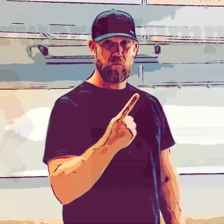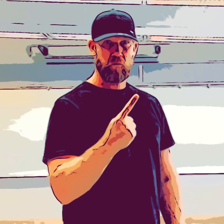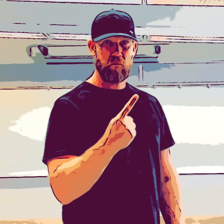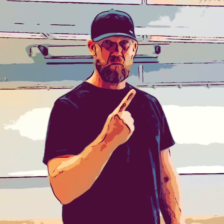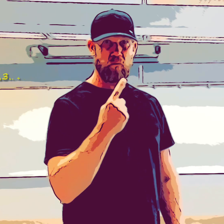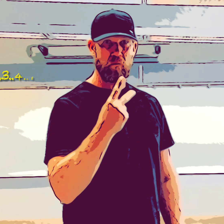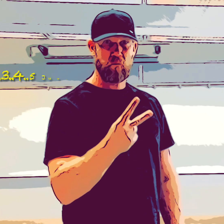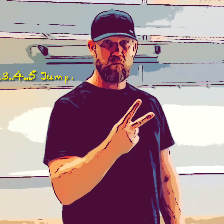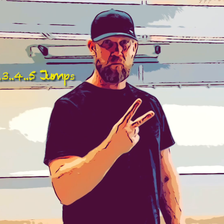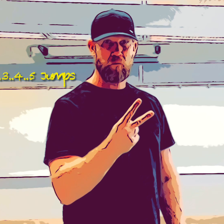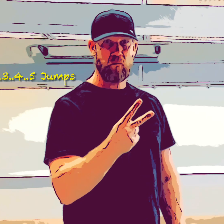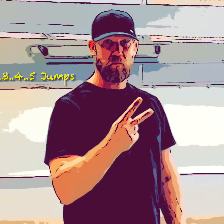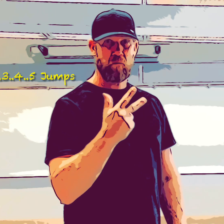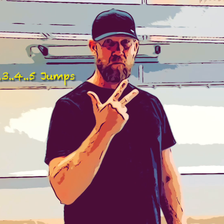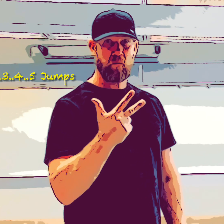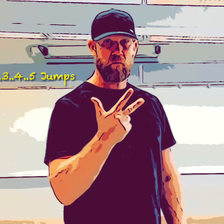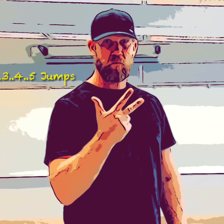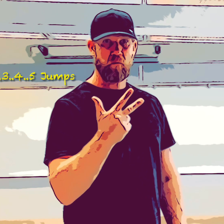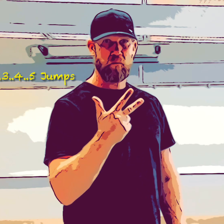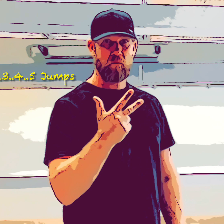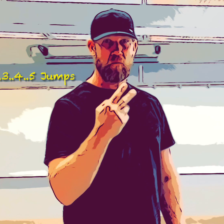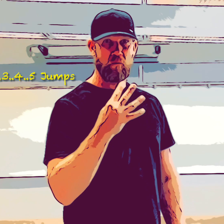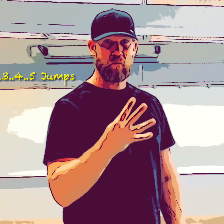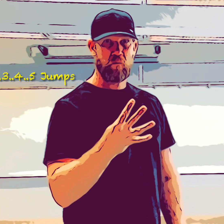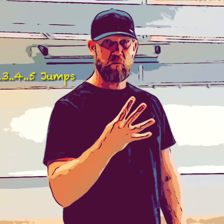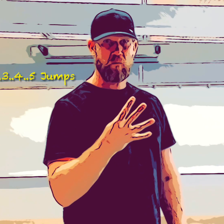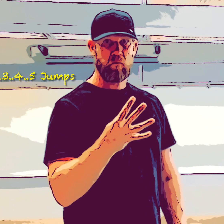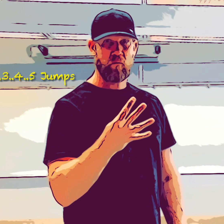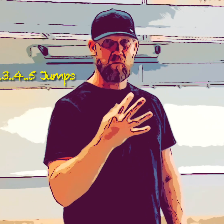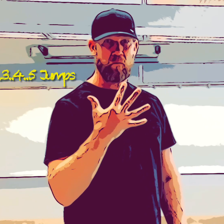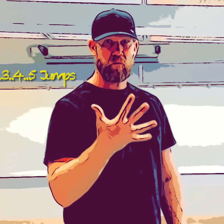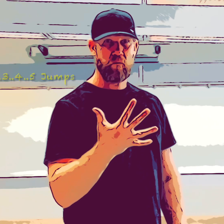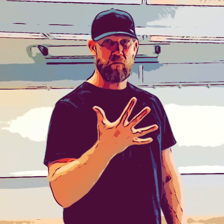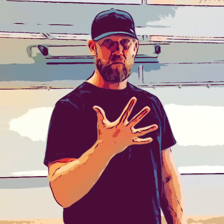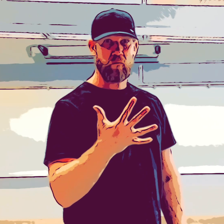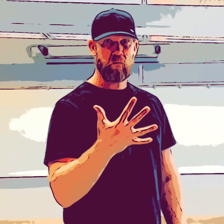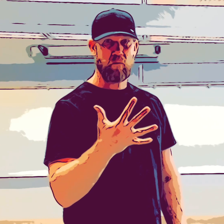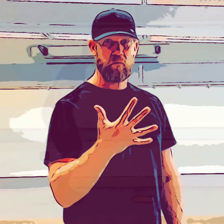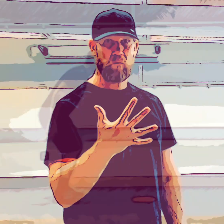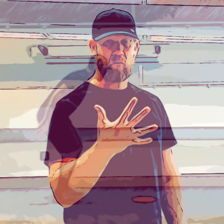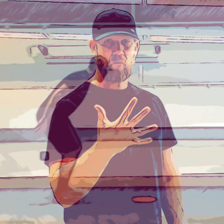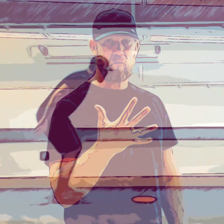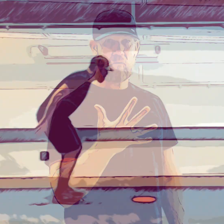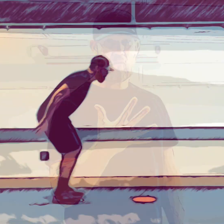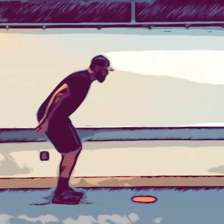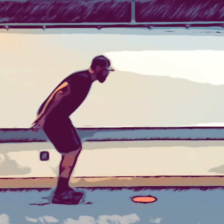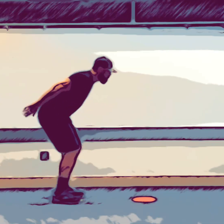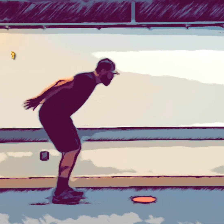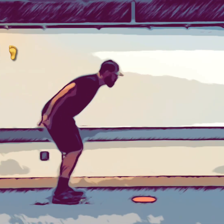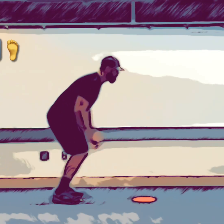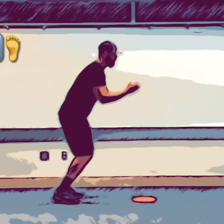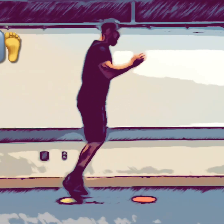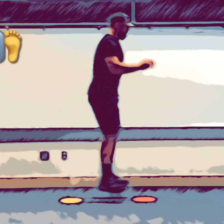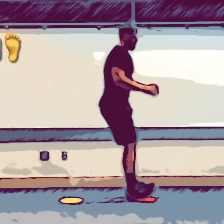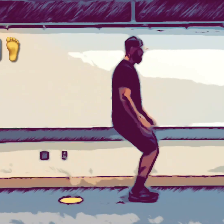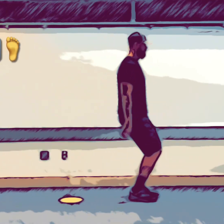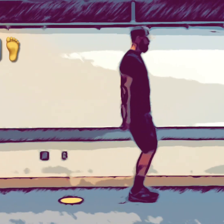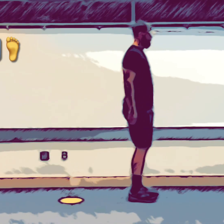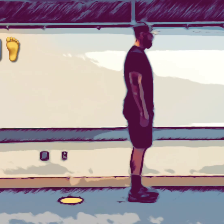One, two, three, four, five jumps. Let's practice. Arms back,